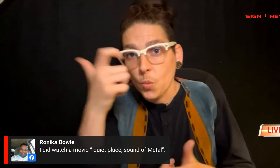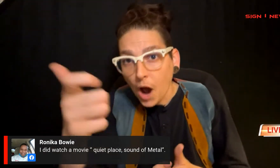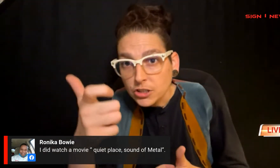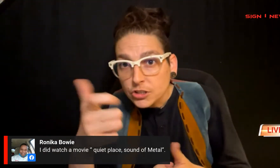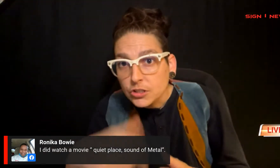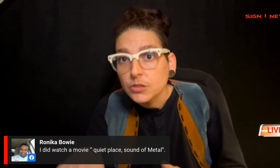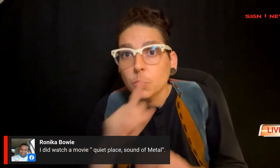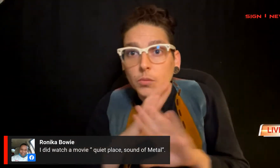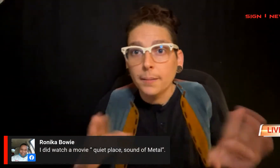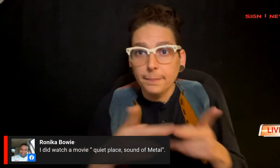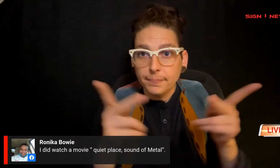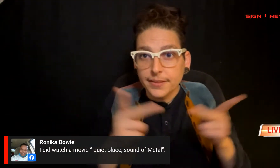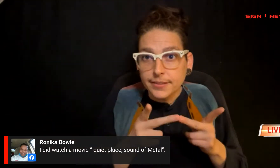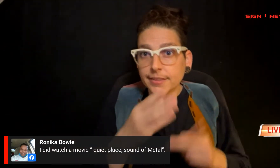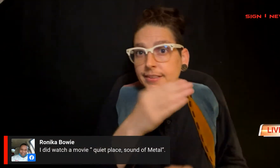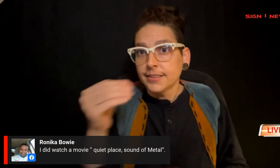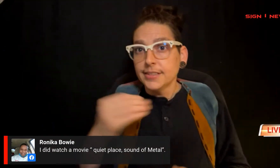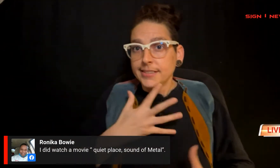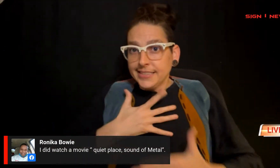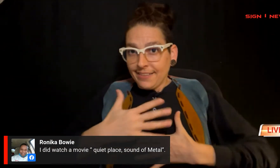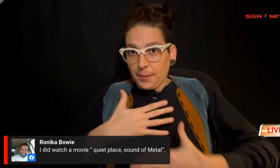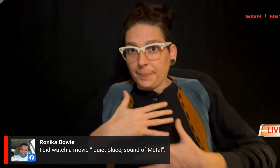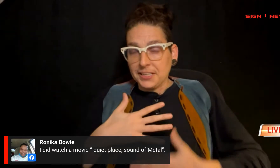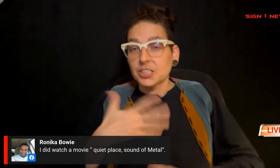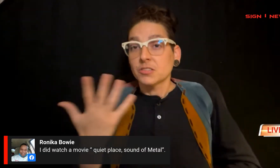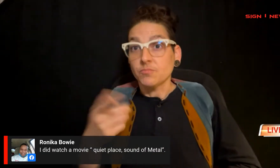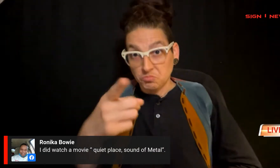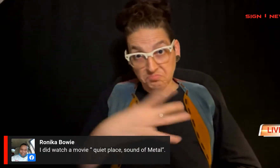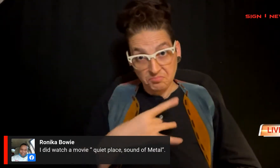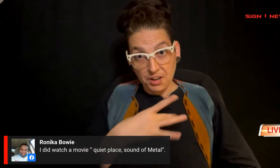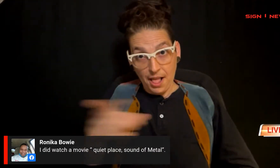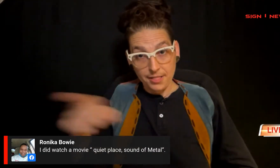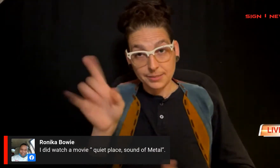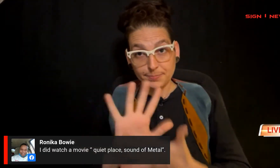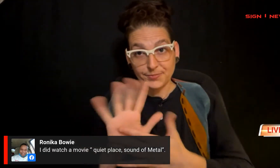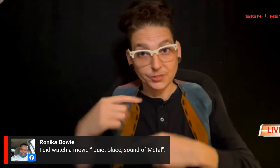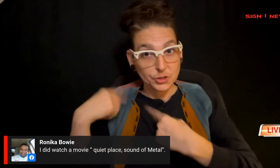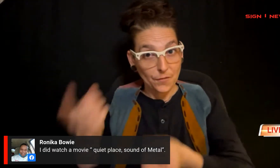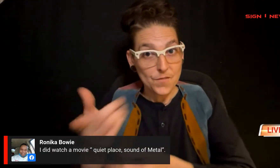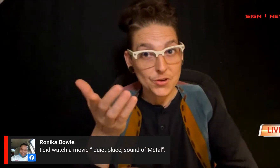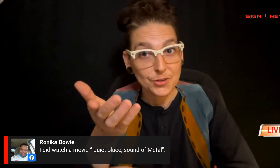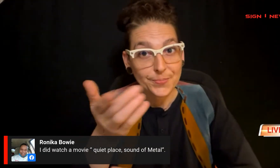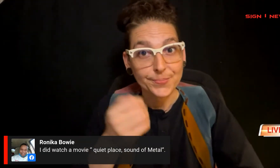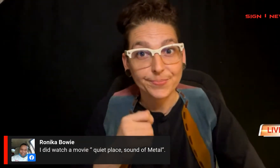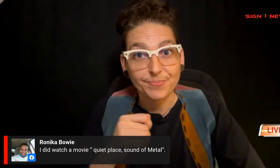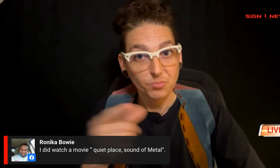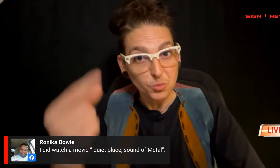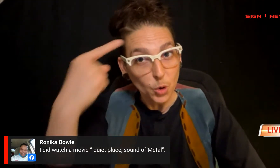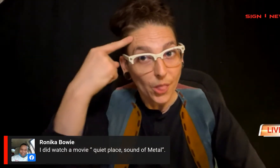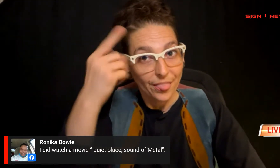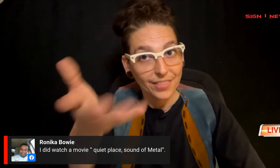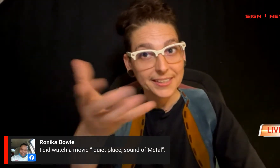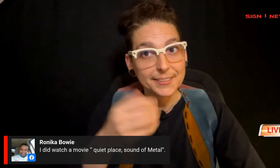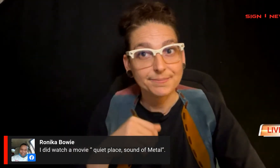Ronika says she did watch A Quiet Place and A Sound of Metal. Did you like them so far?